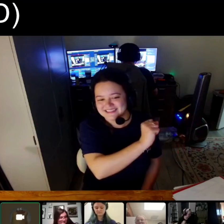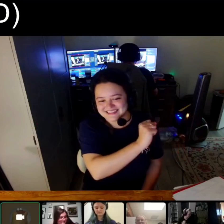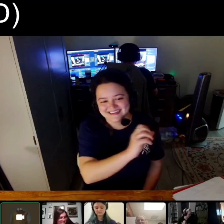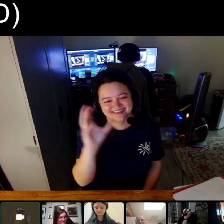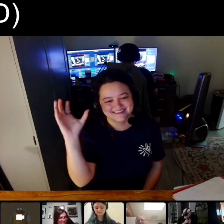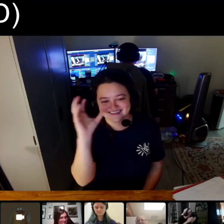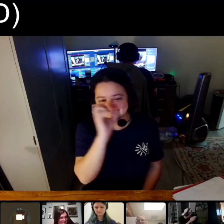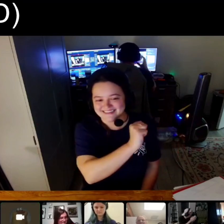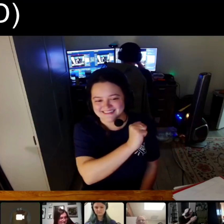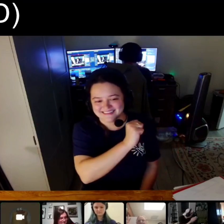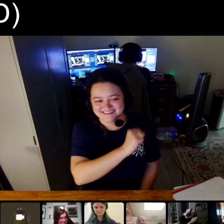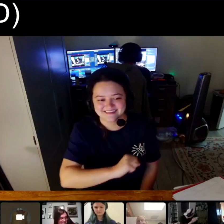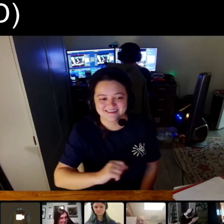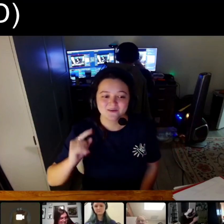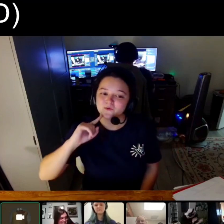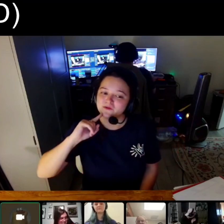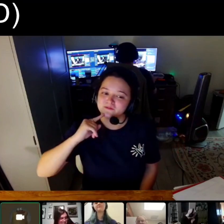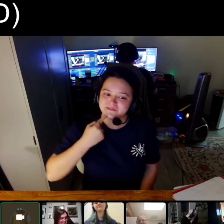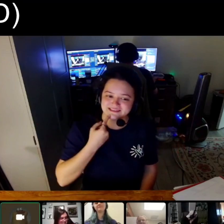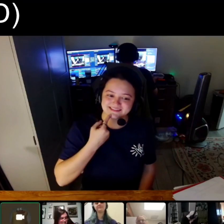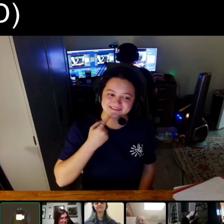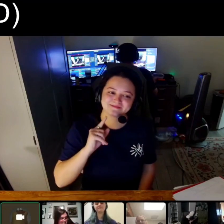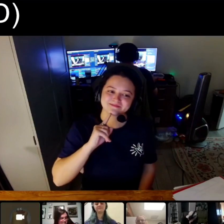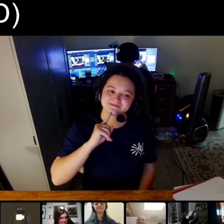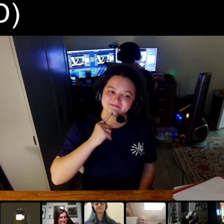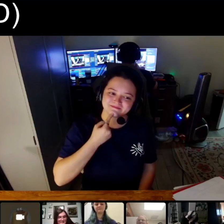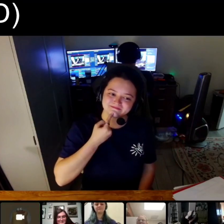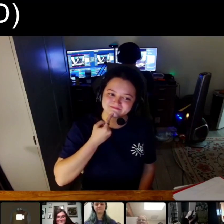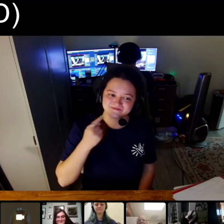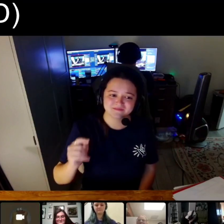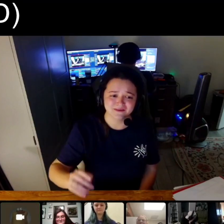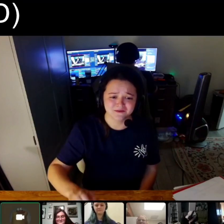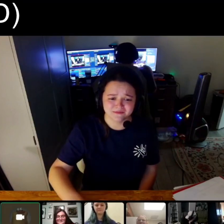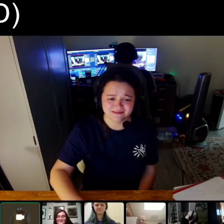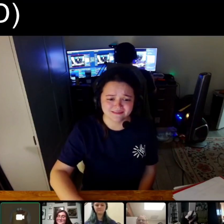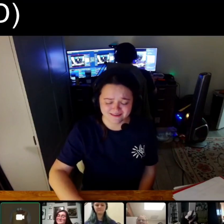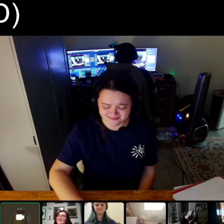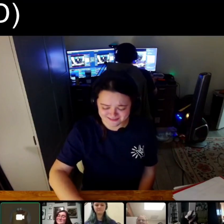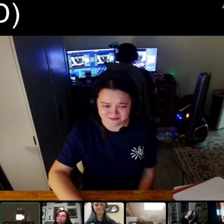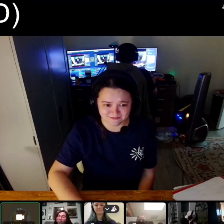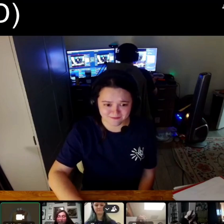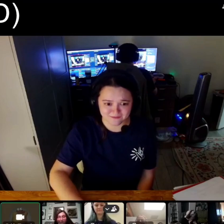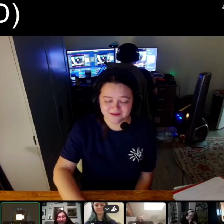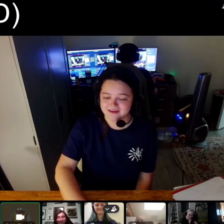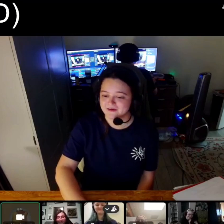Missed. Or miss. Oh my god, hi Sparrow. Okay.